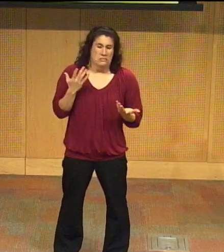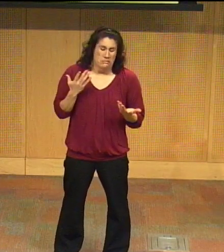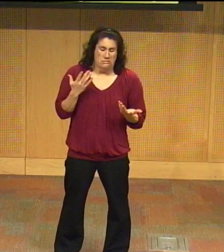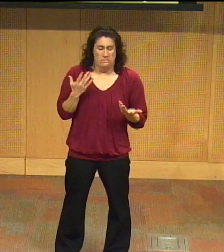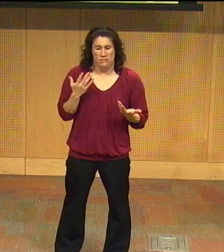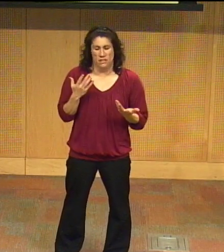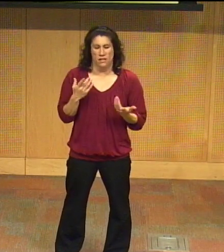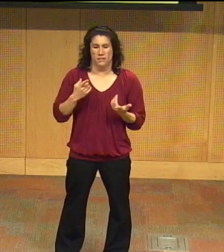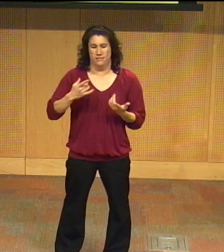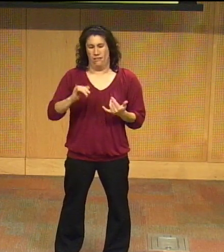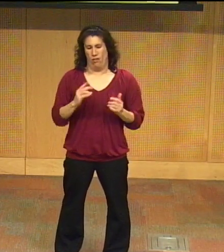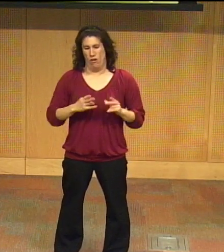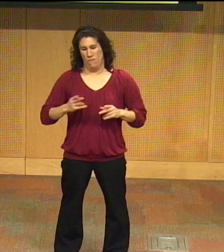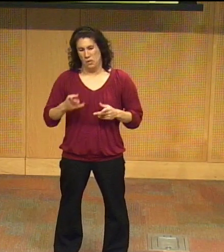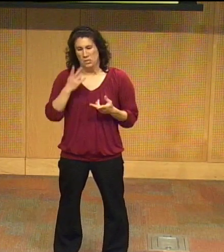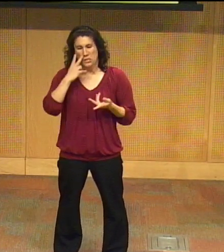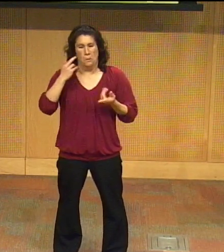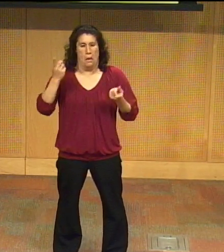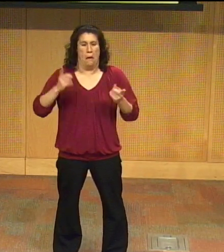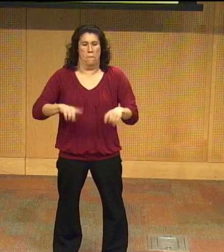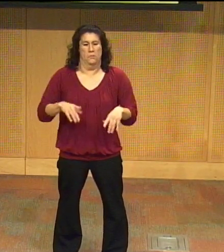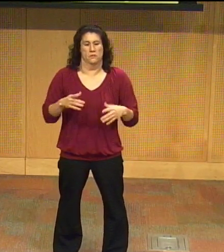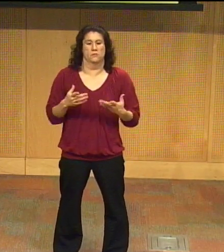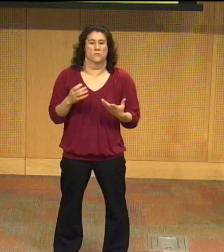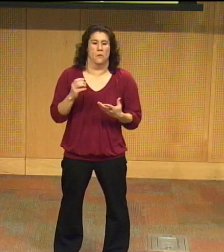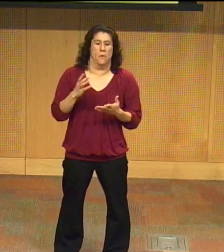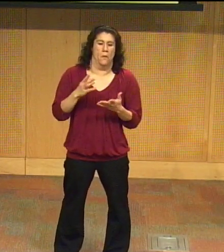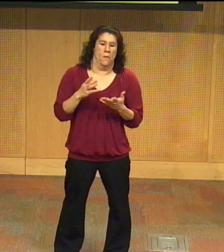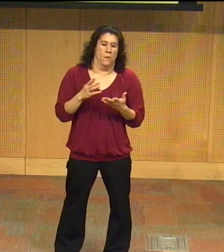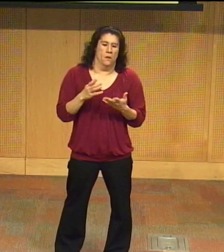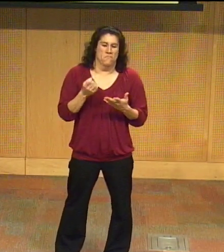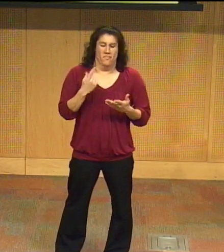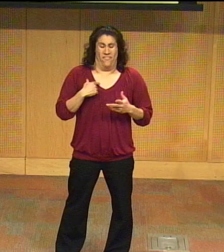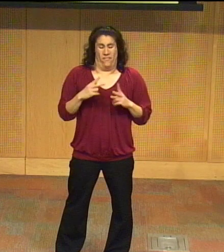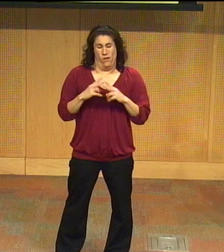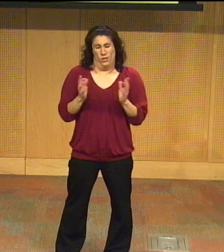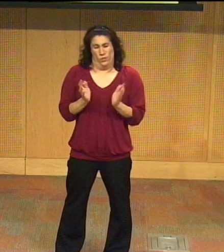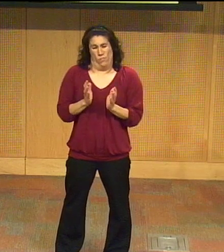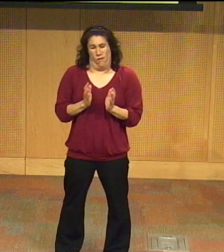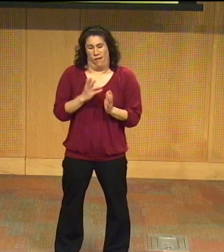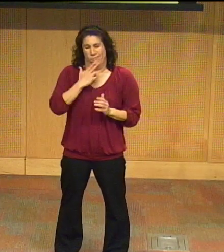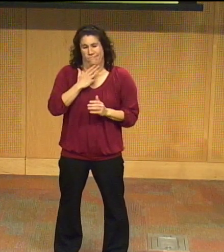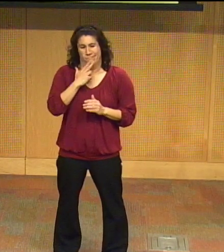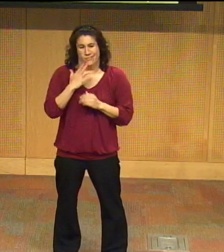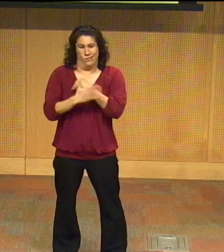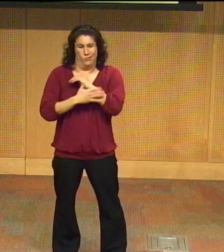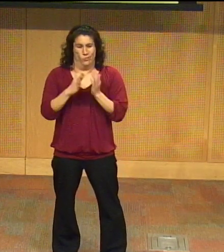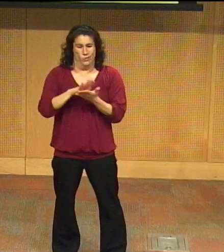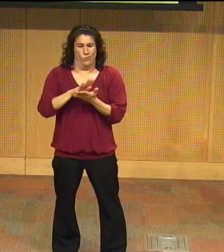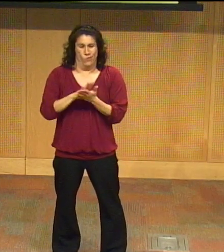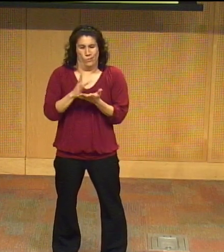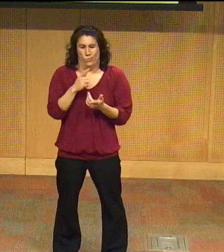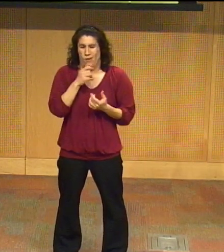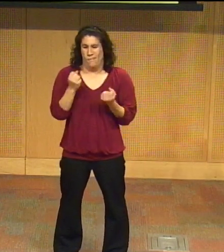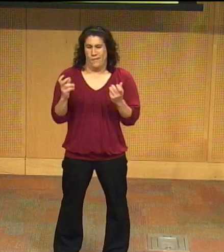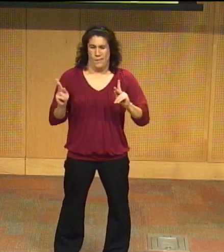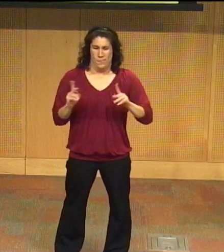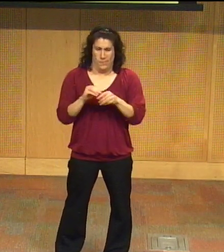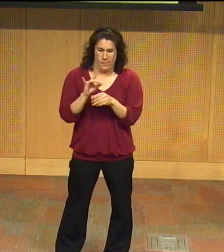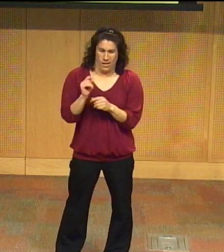School for the Deaf or to be in my local mainstreamed program. So I come from a very small community. It's kind of a rural